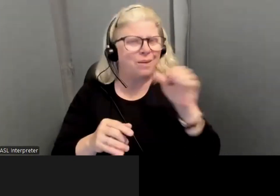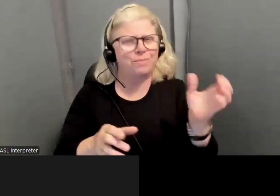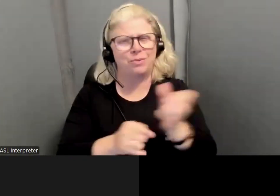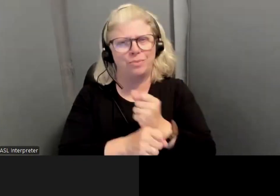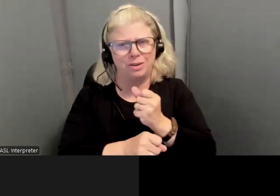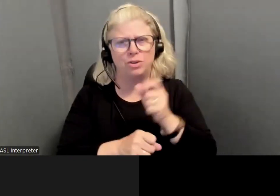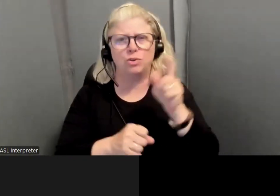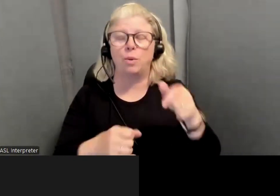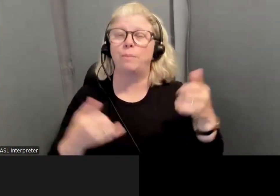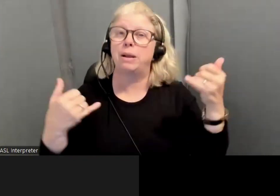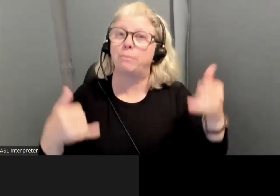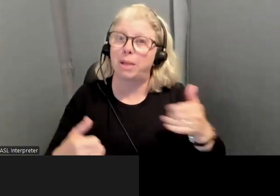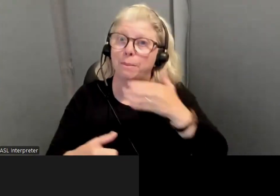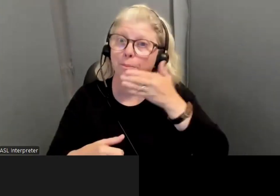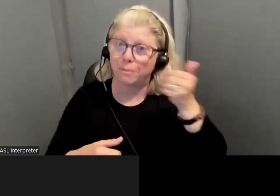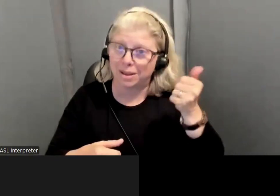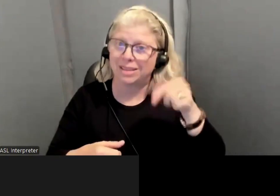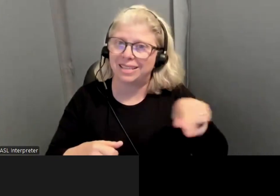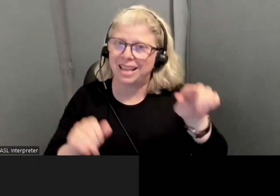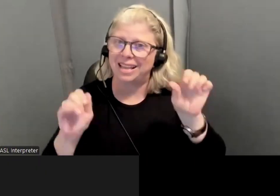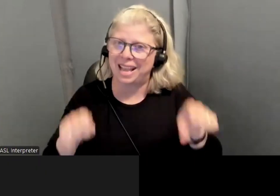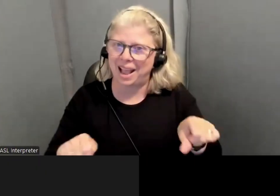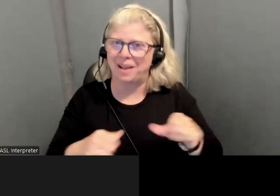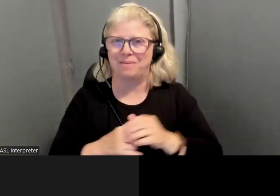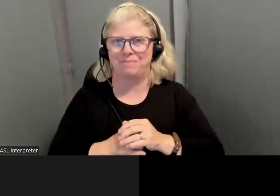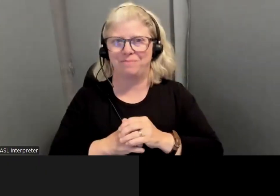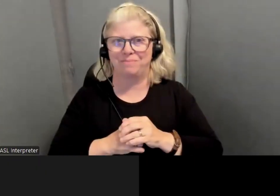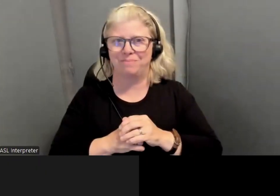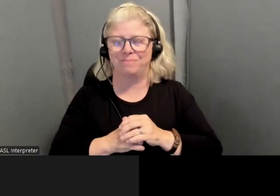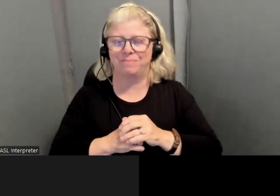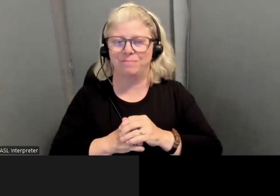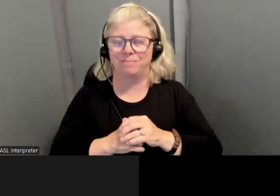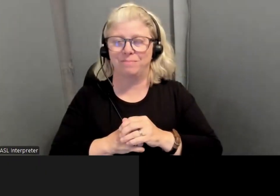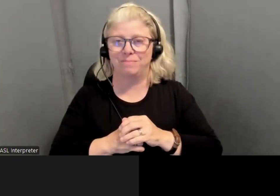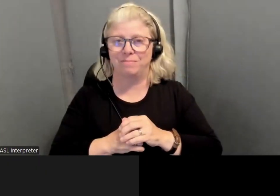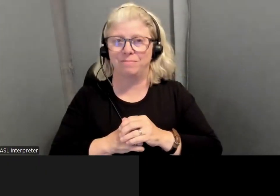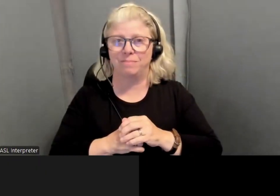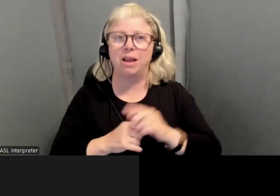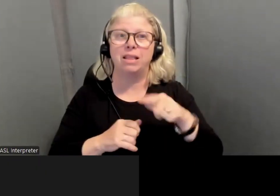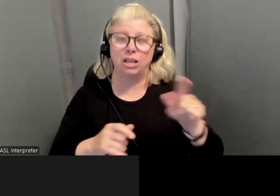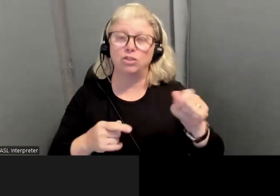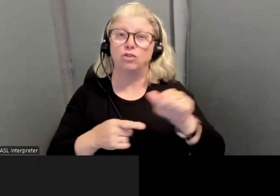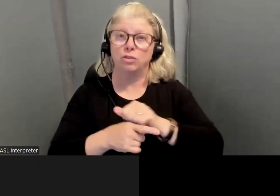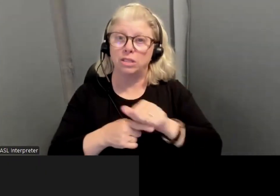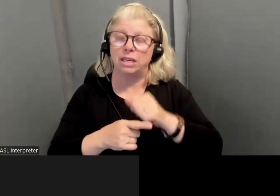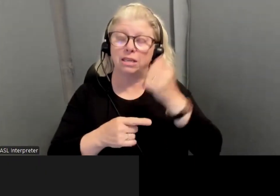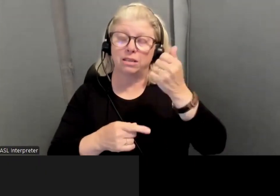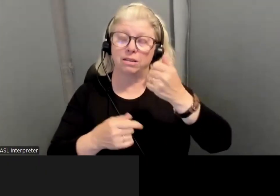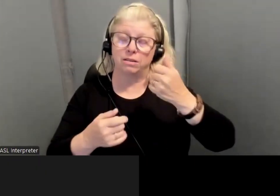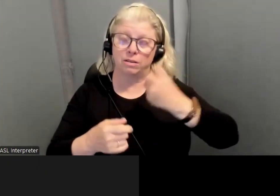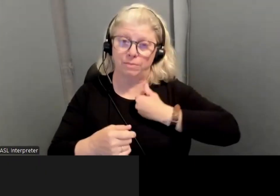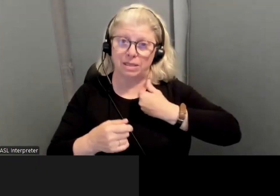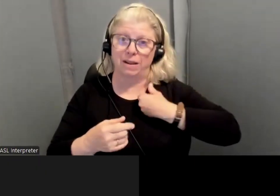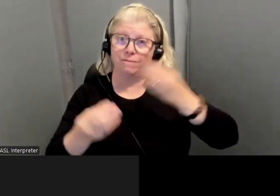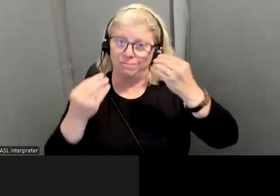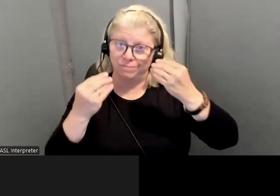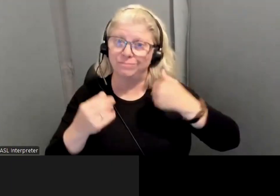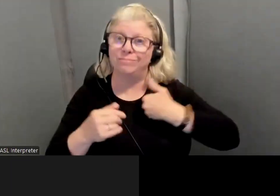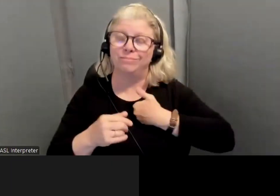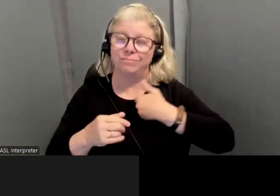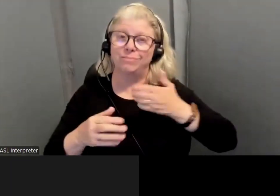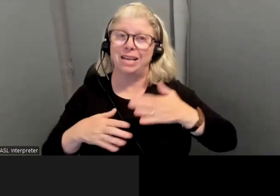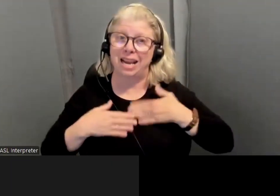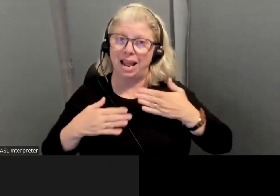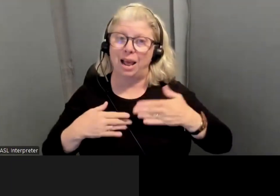should be to play the best game that they can, and they should train themselves to be happy having done